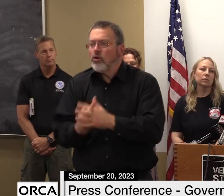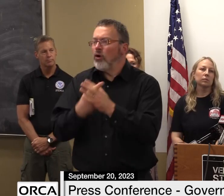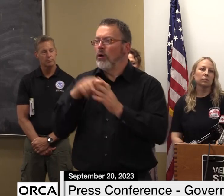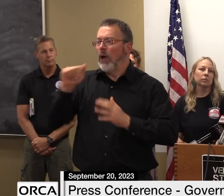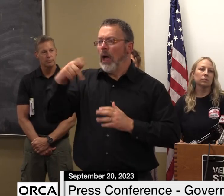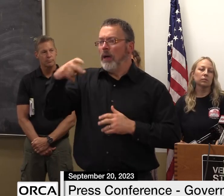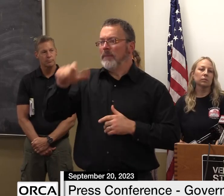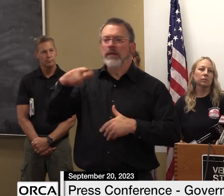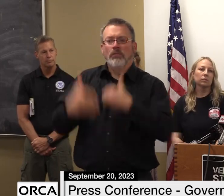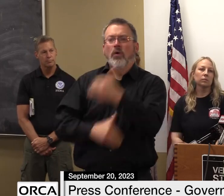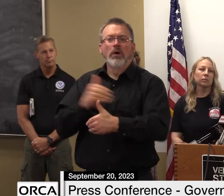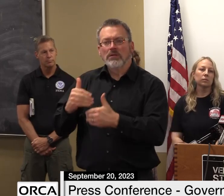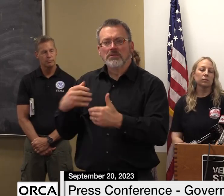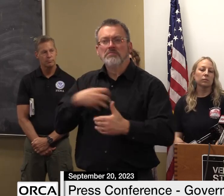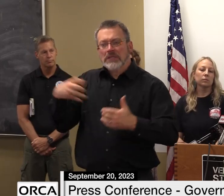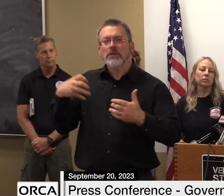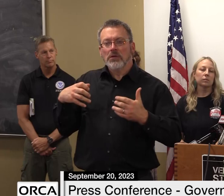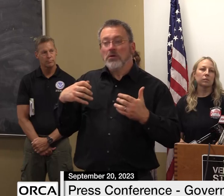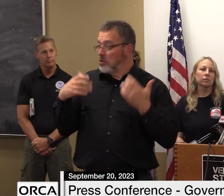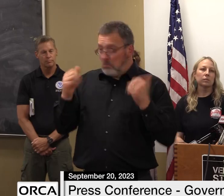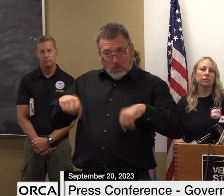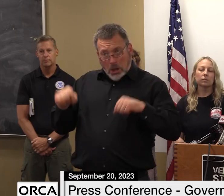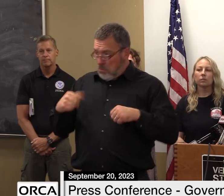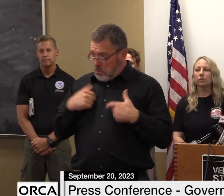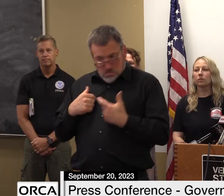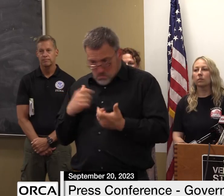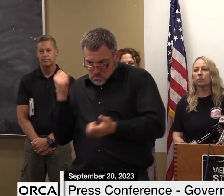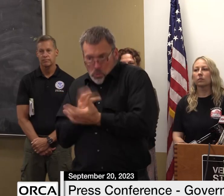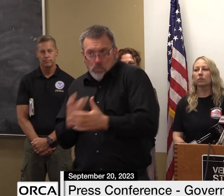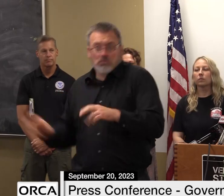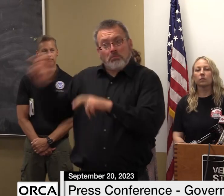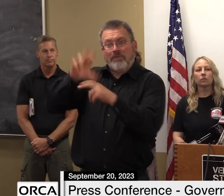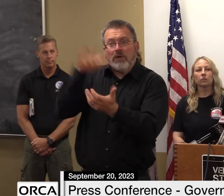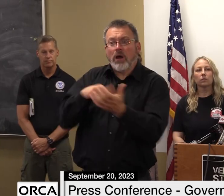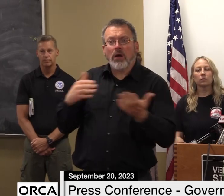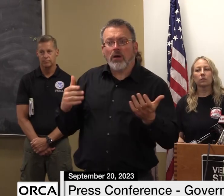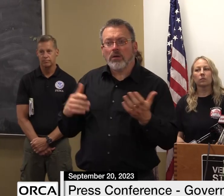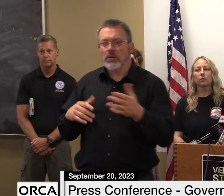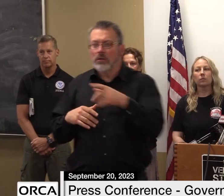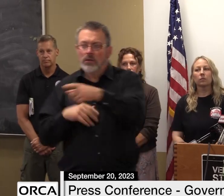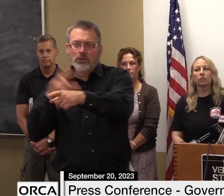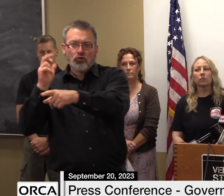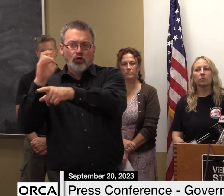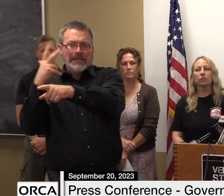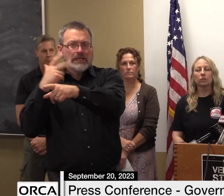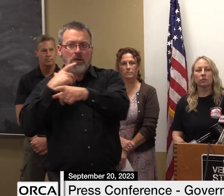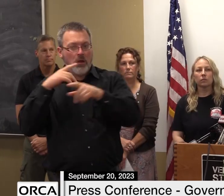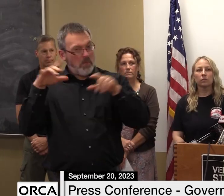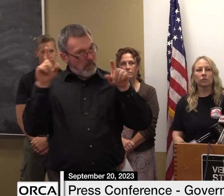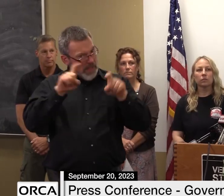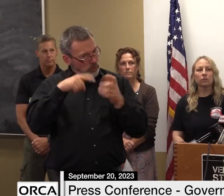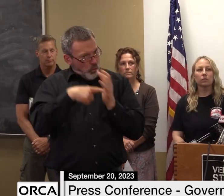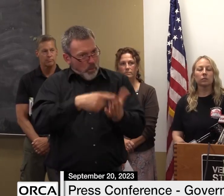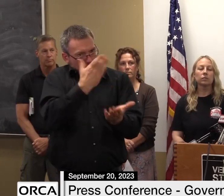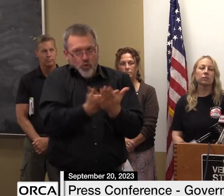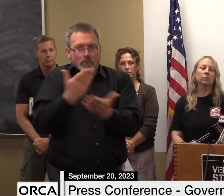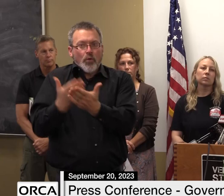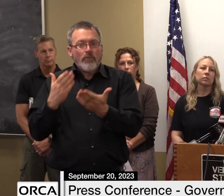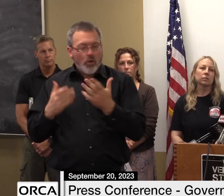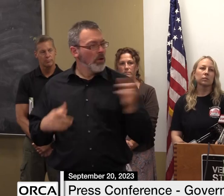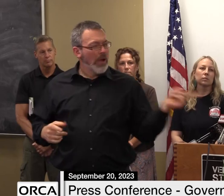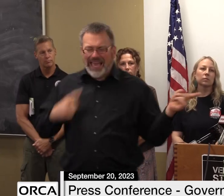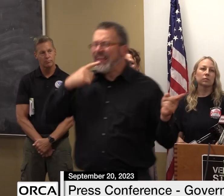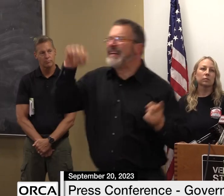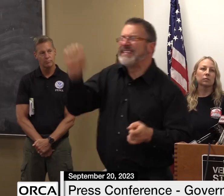remaining $5,000 to get to that total amount. But they have to have the documentation for whatever project or repair they're going to do. Yeah, it would require either